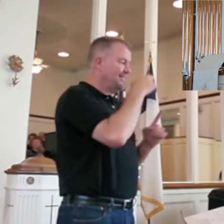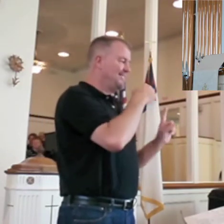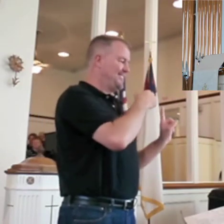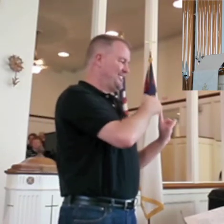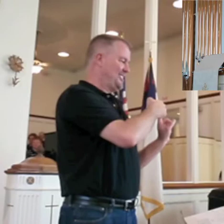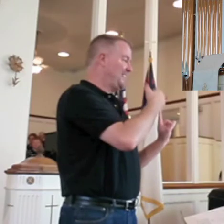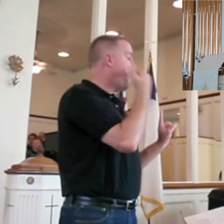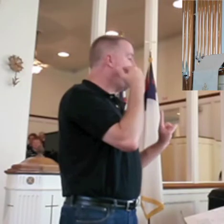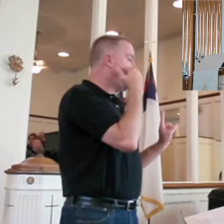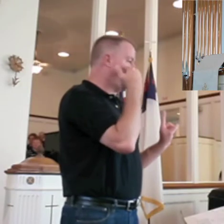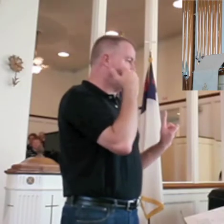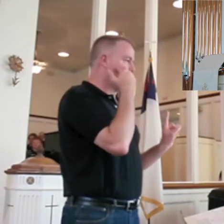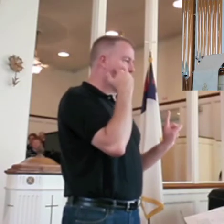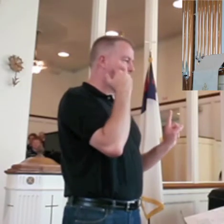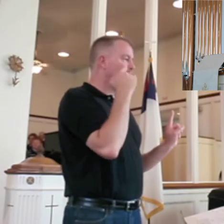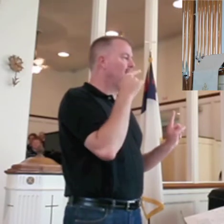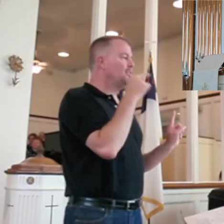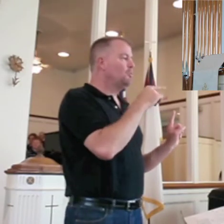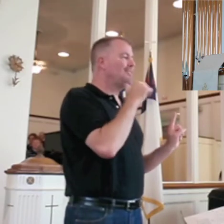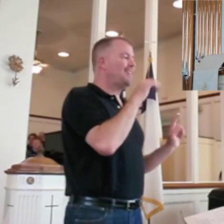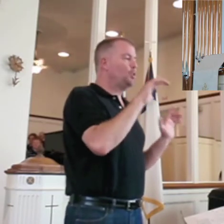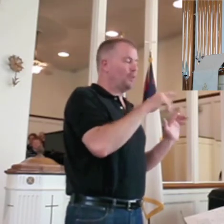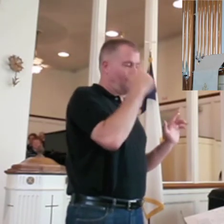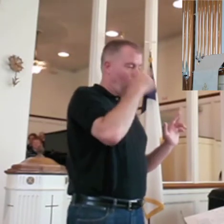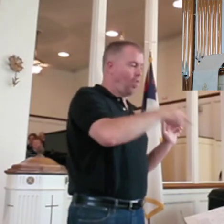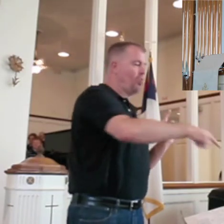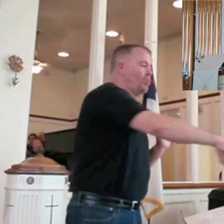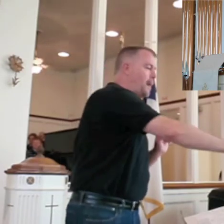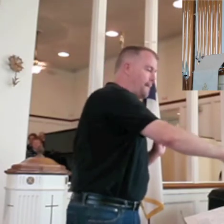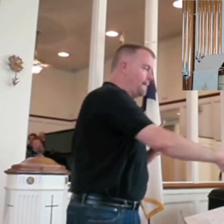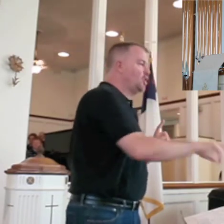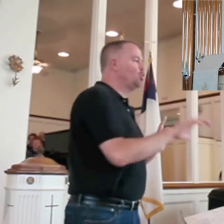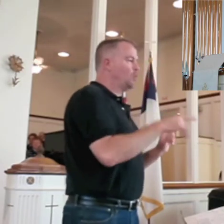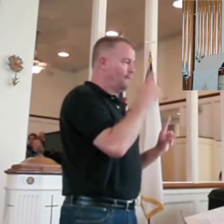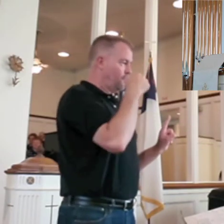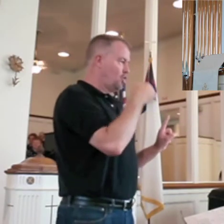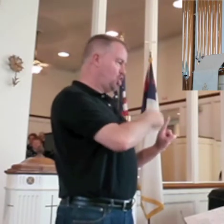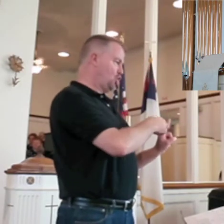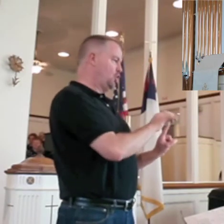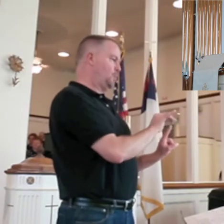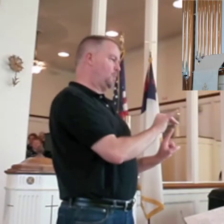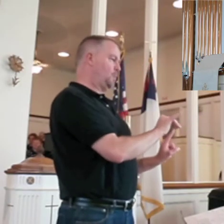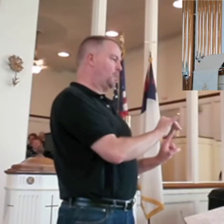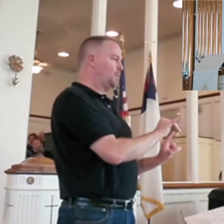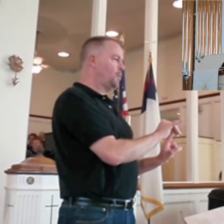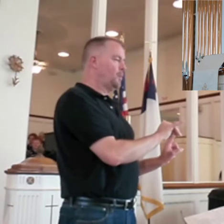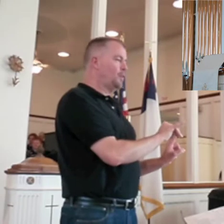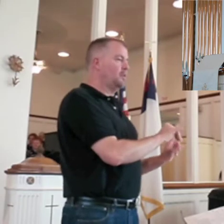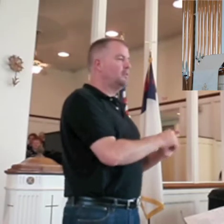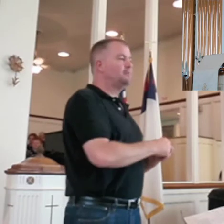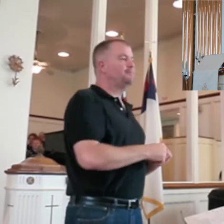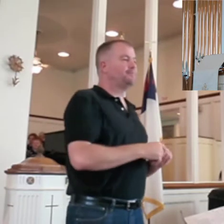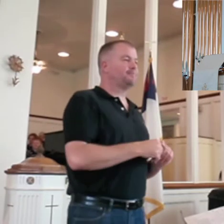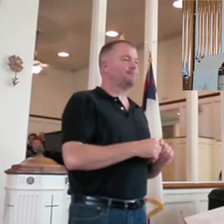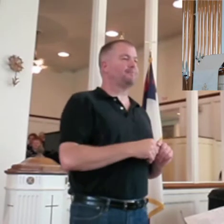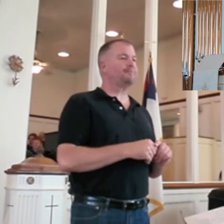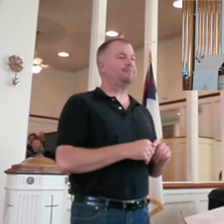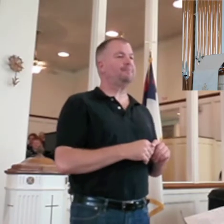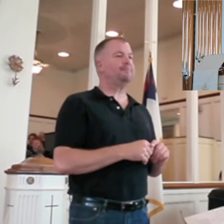arthritis, she knows that you are not just doing it for them, you are doing it for her.